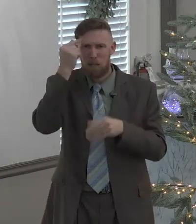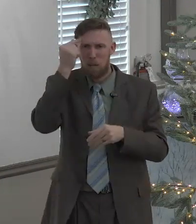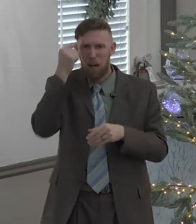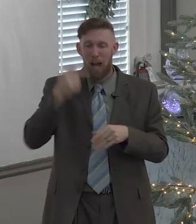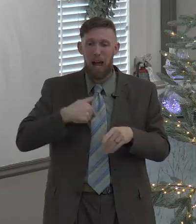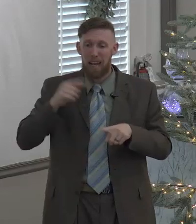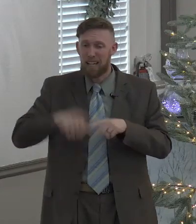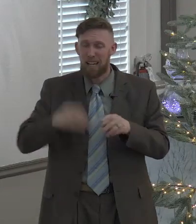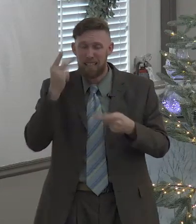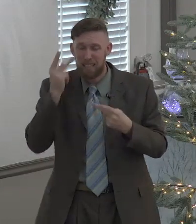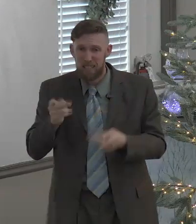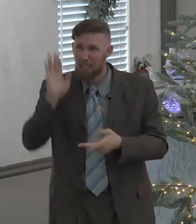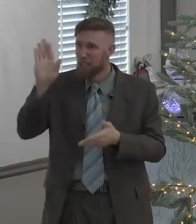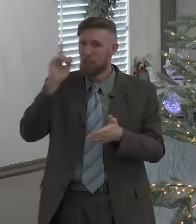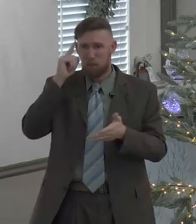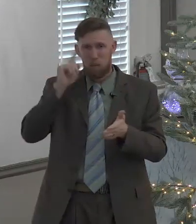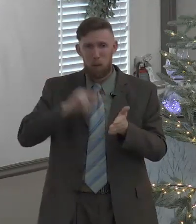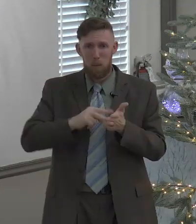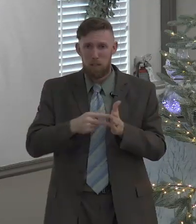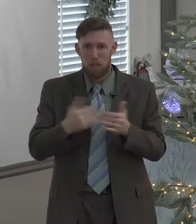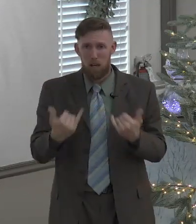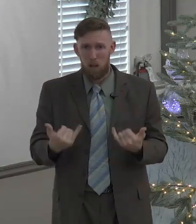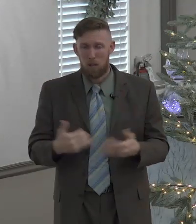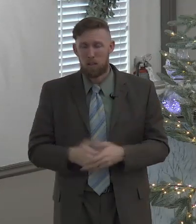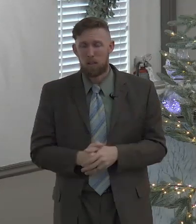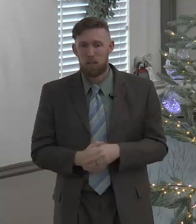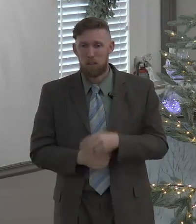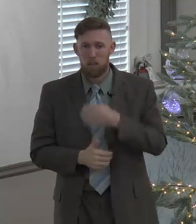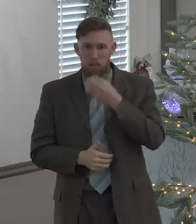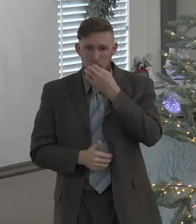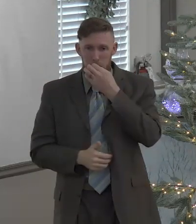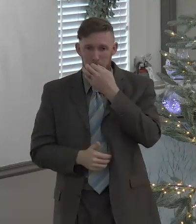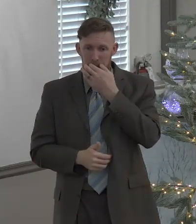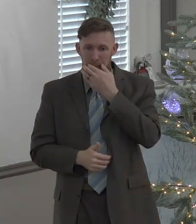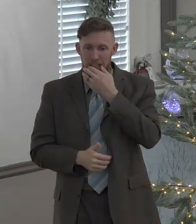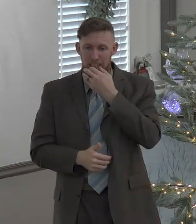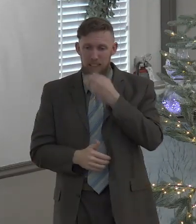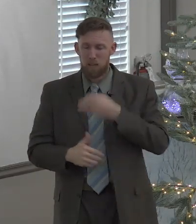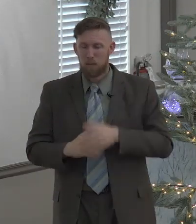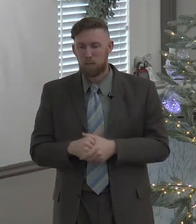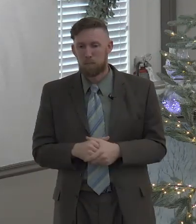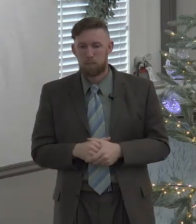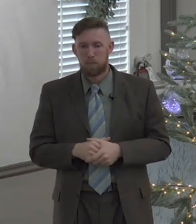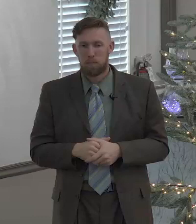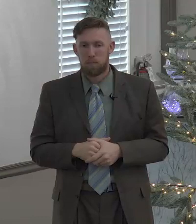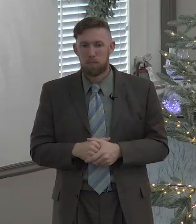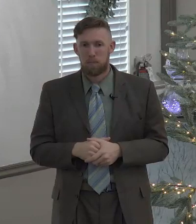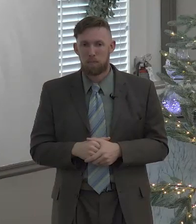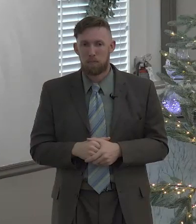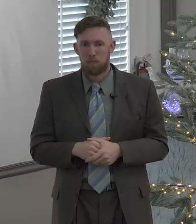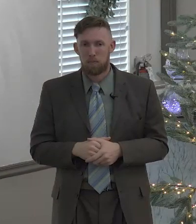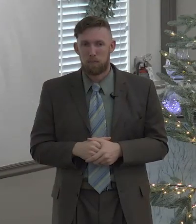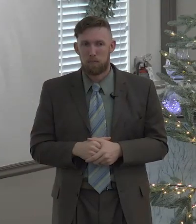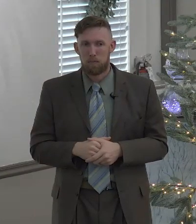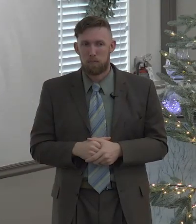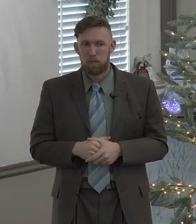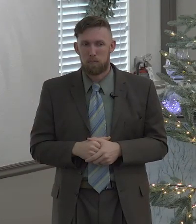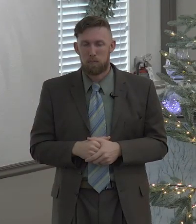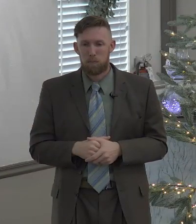And in my finite human mind, I can't figure out what the purpose is. I can't.